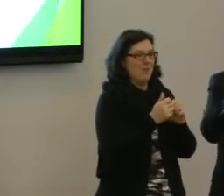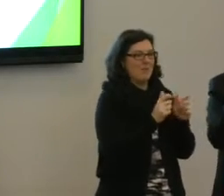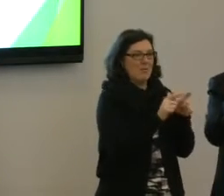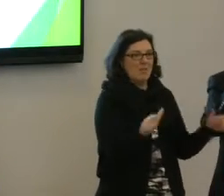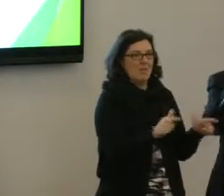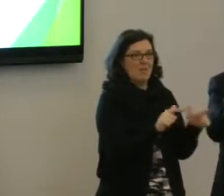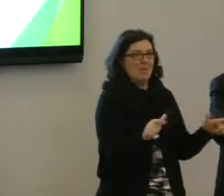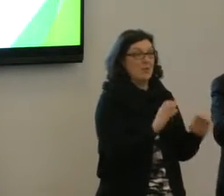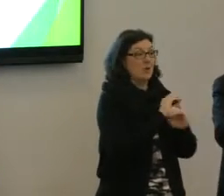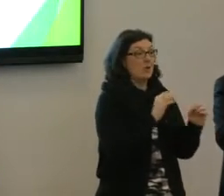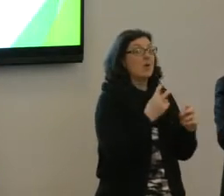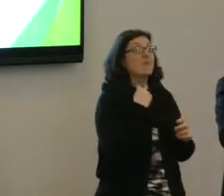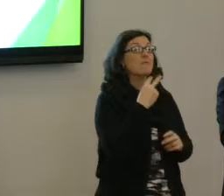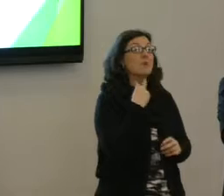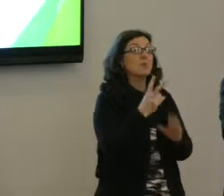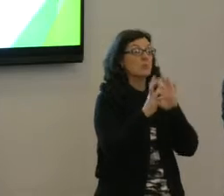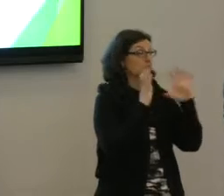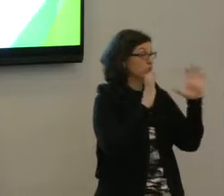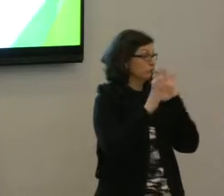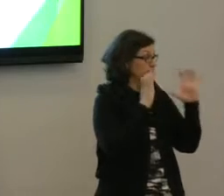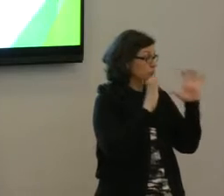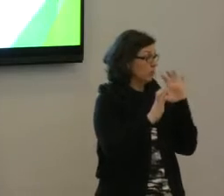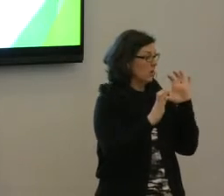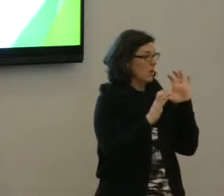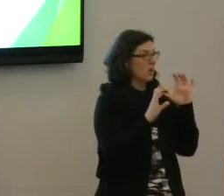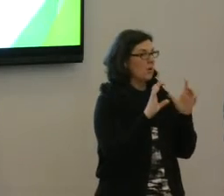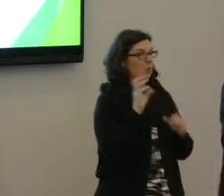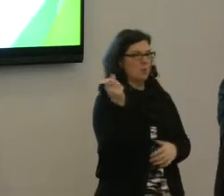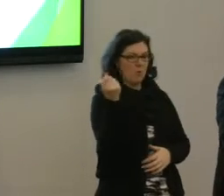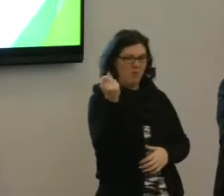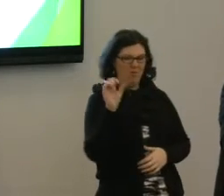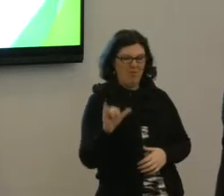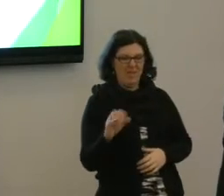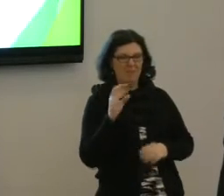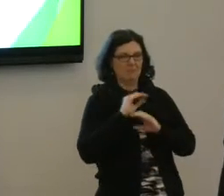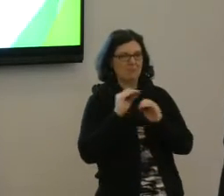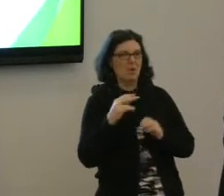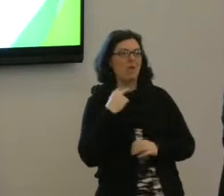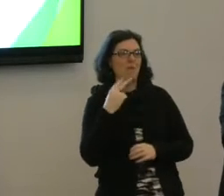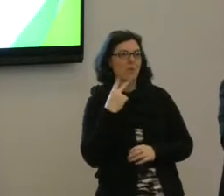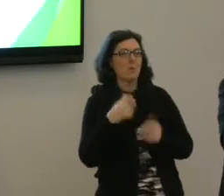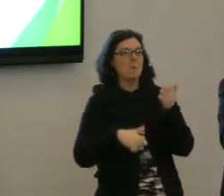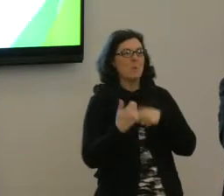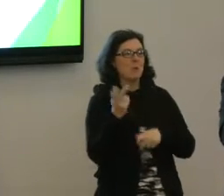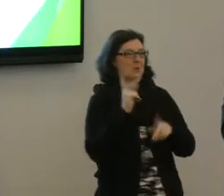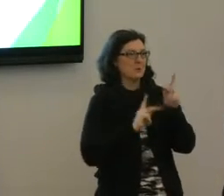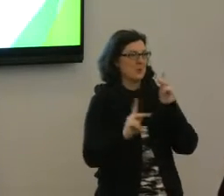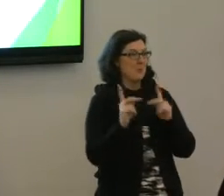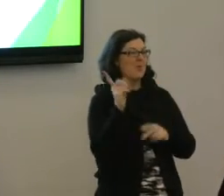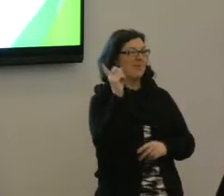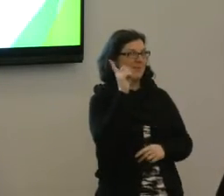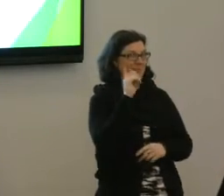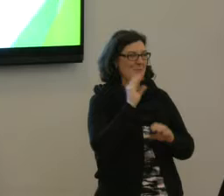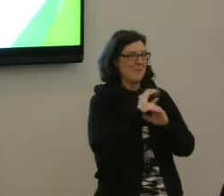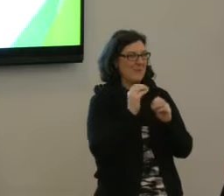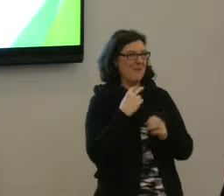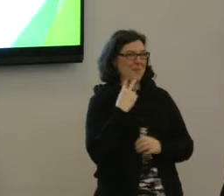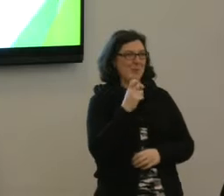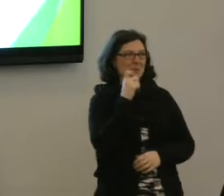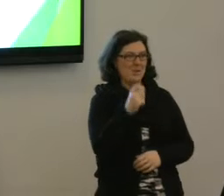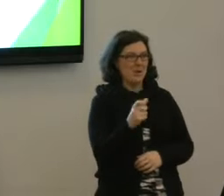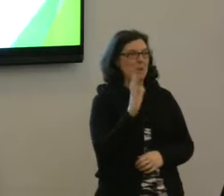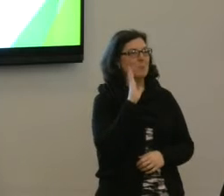just nonverbal communication. And we'll come back to that in a bit, because that's the way most of us communicate, whether we think we are doing it or not.